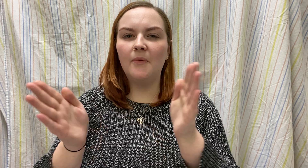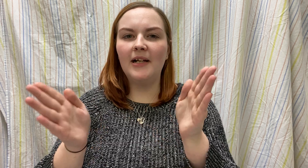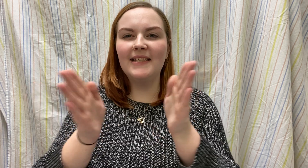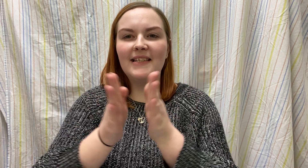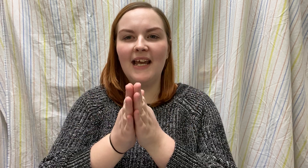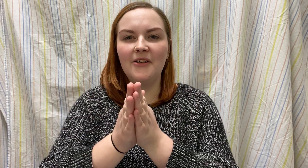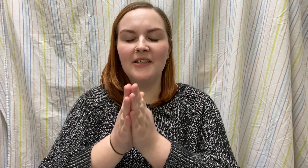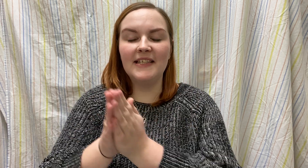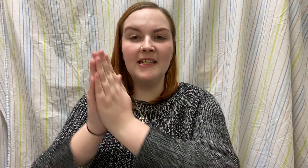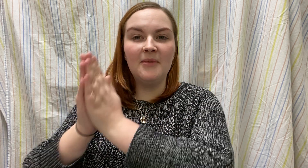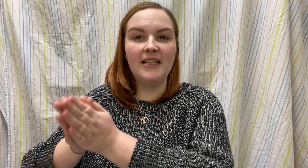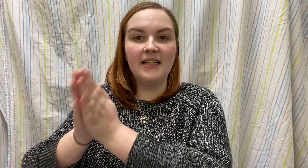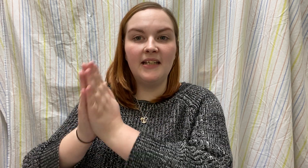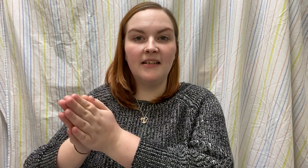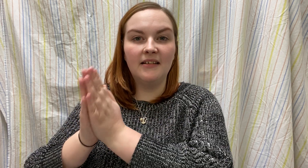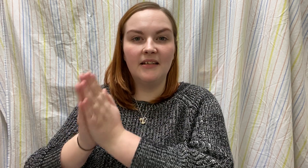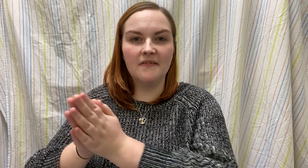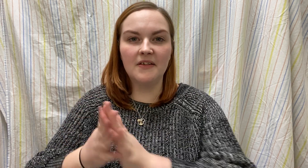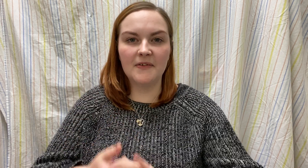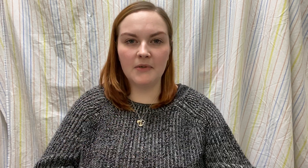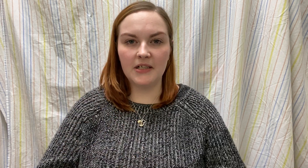What sound is in the beginning of those words?